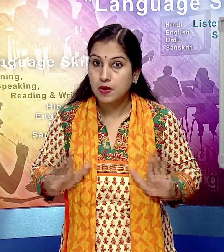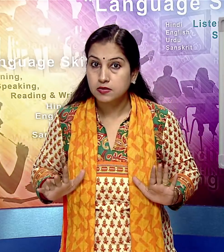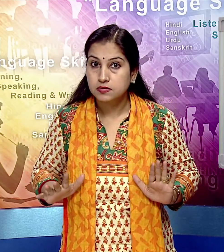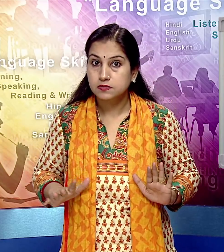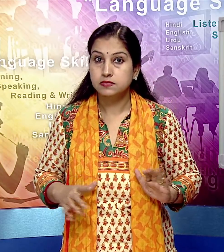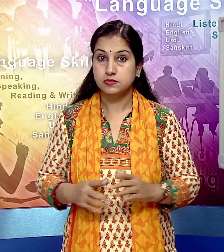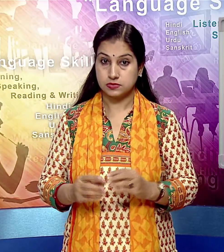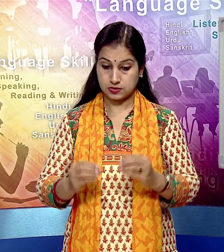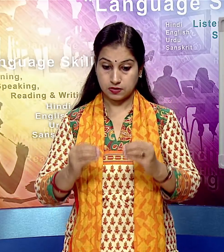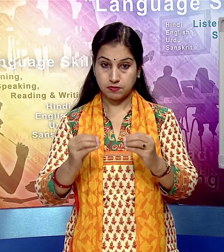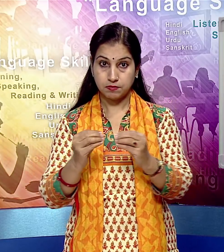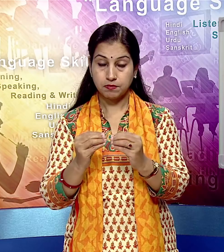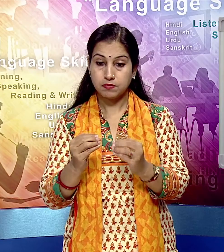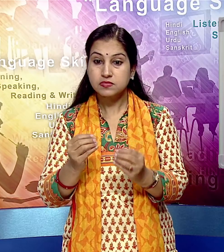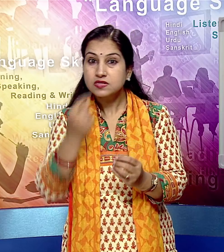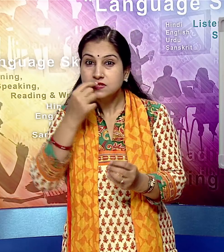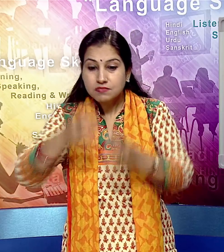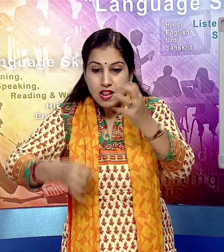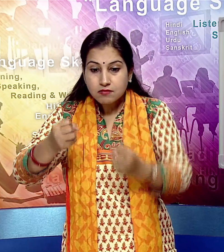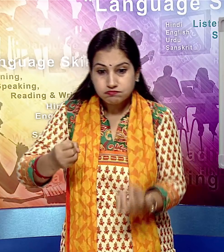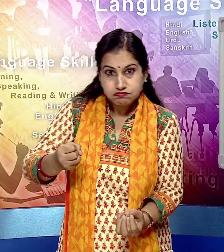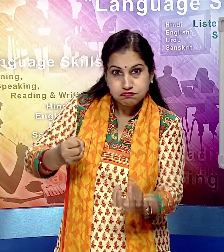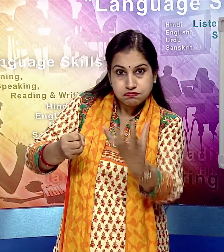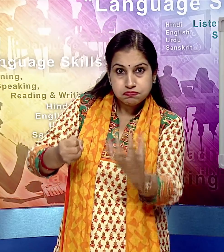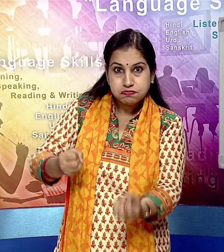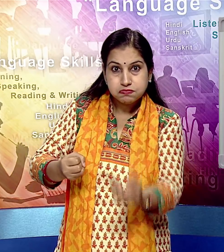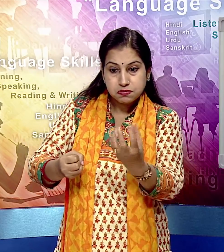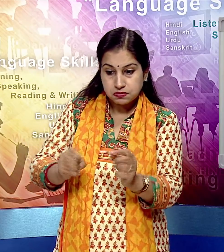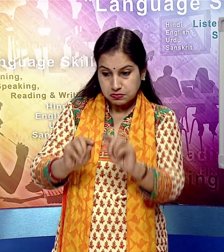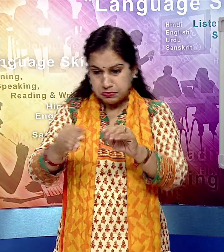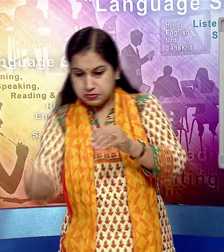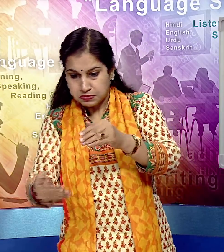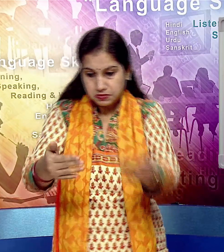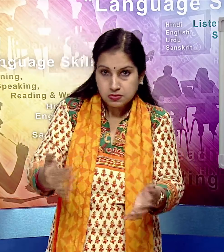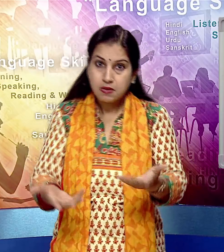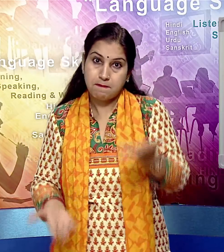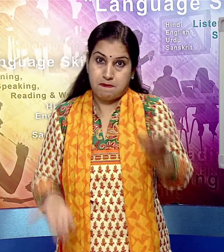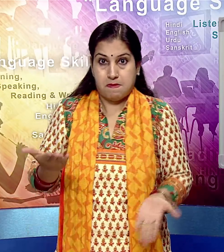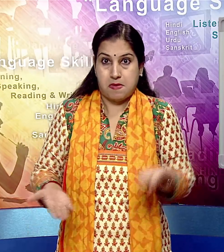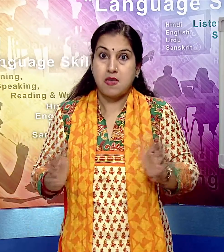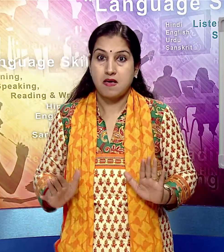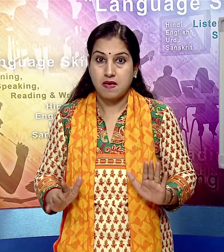Boiling milk may overflow the pan soon if not taken care.